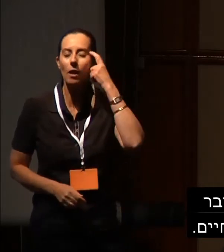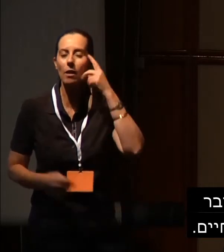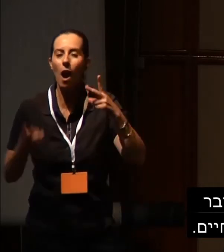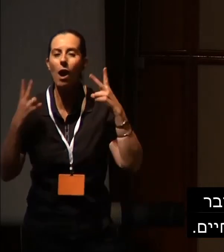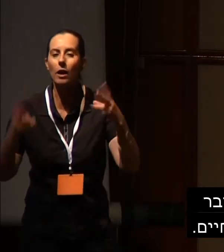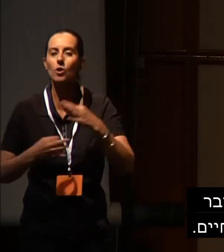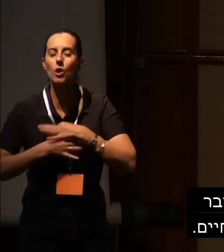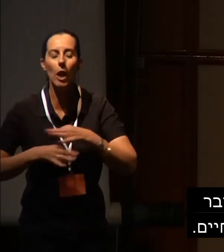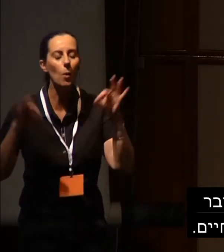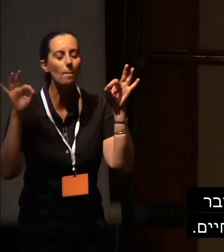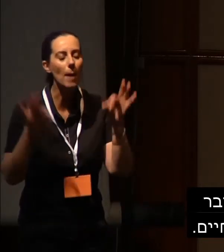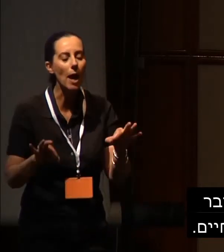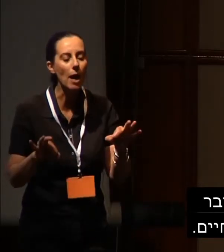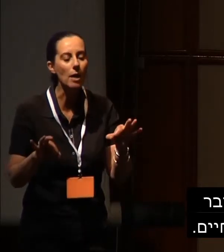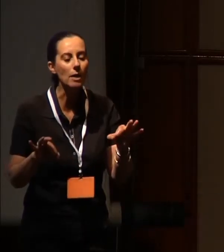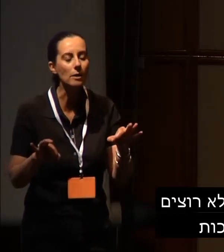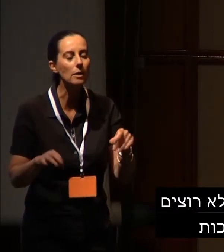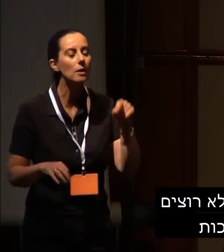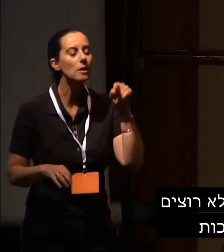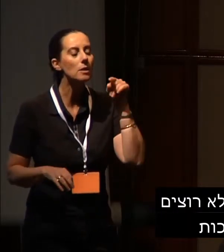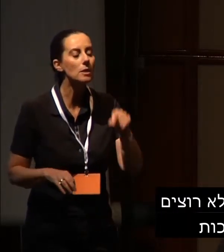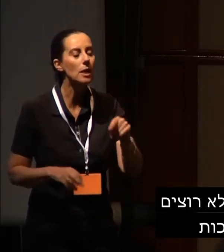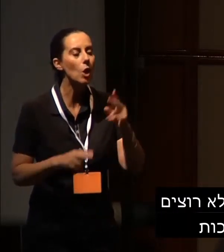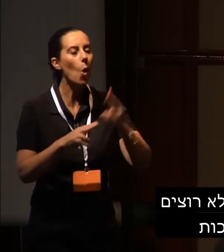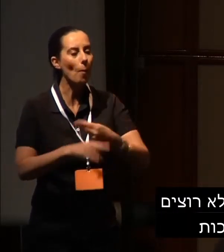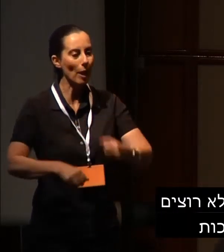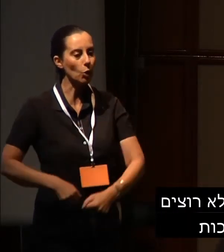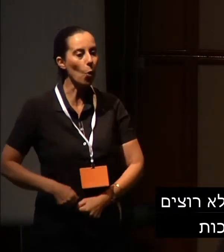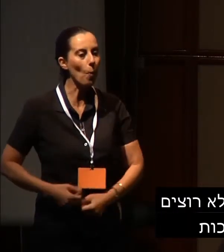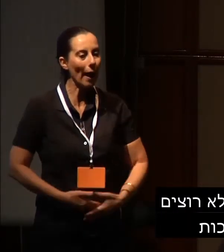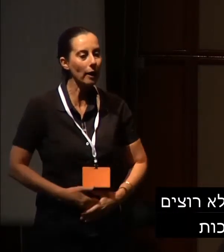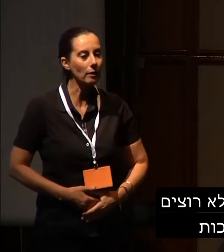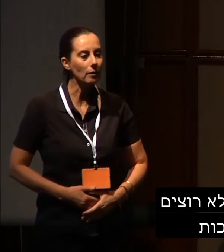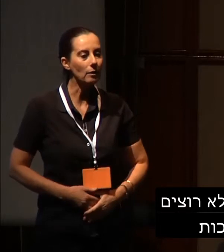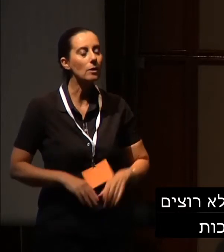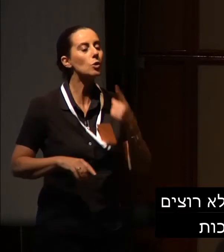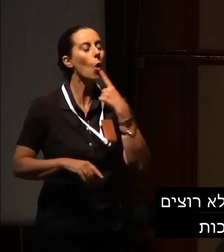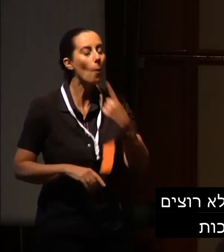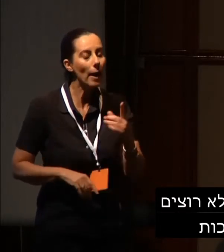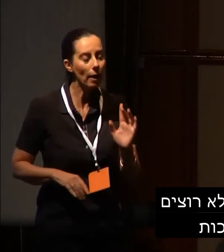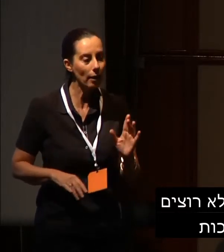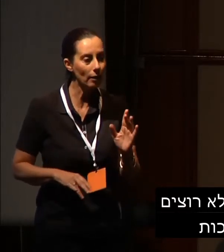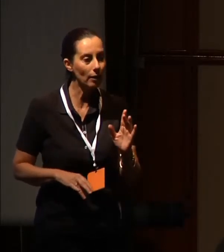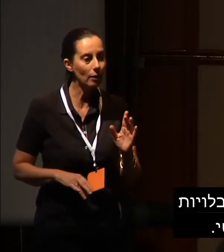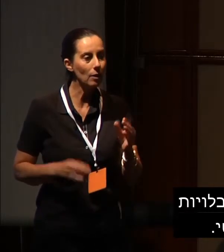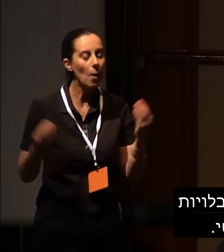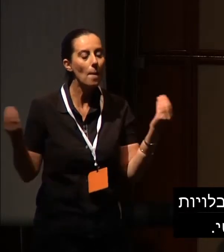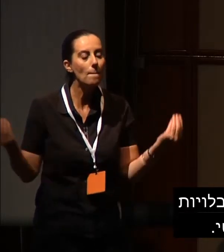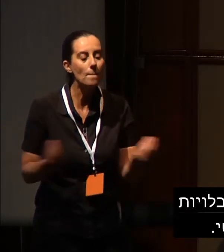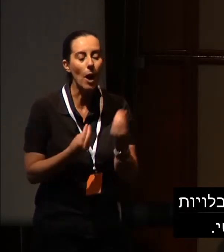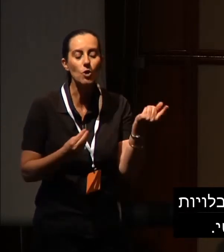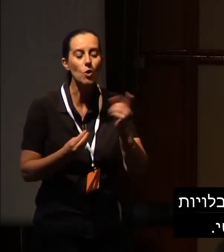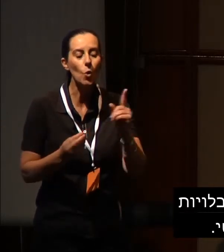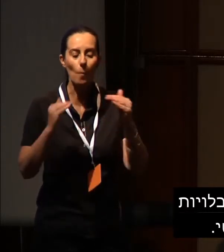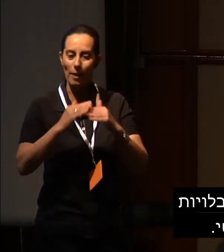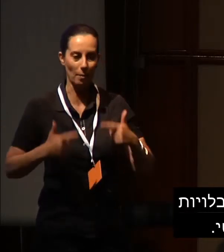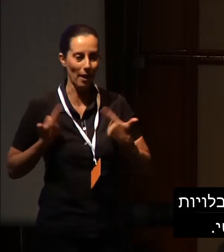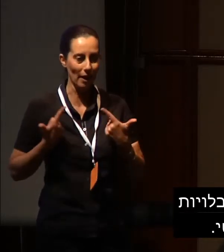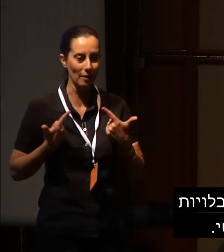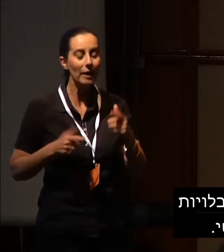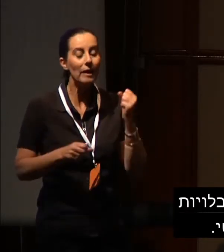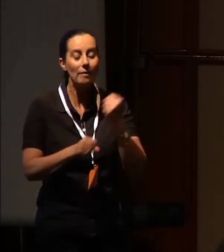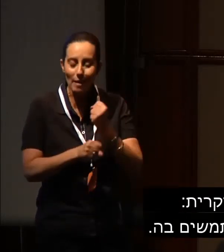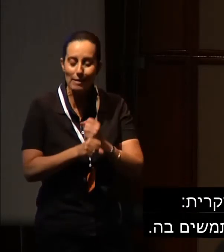fetal anomalies incompatible with life. And they just said this because they just don't want to extend disability benefits to hypothetically disabled